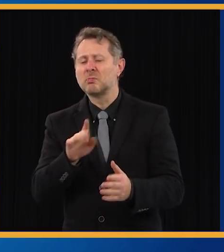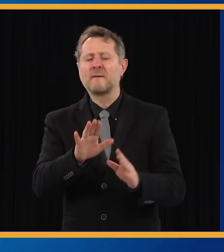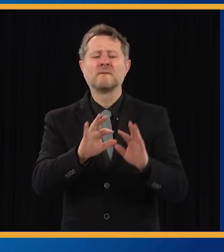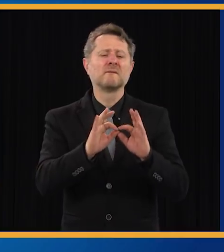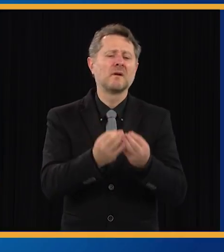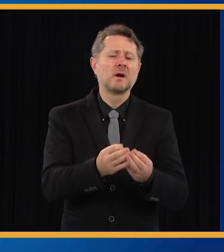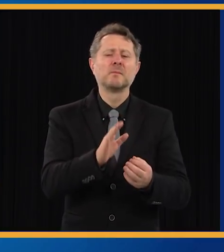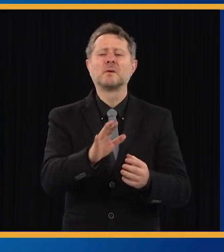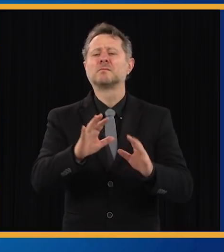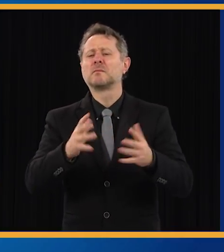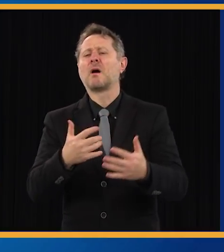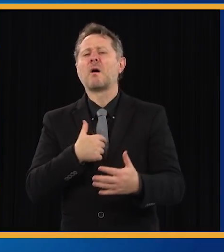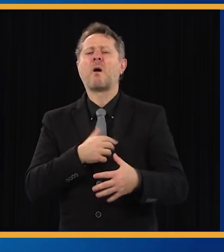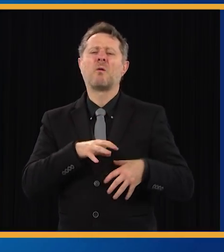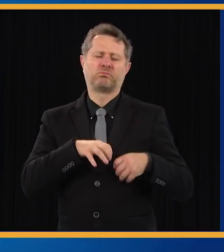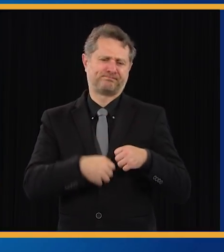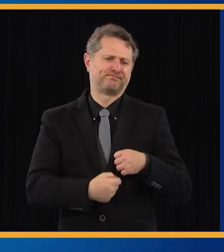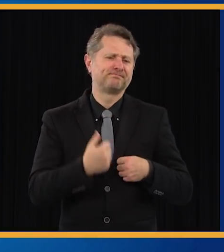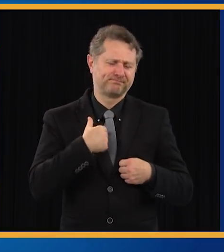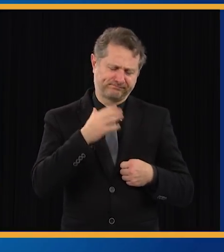337 families who are suffering today.